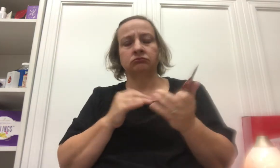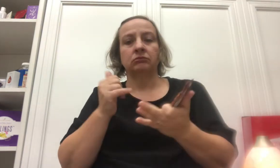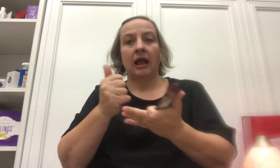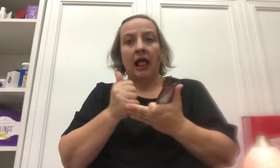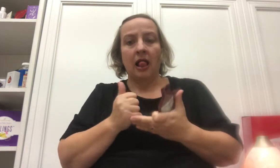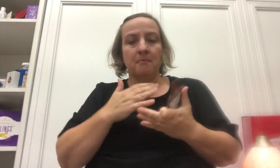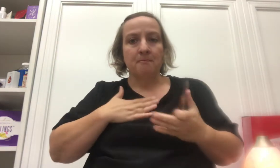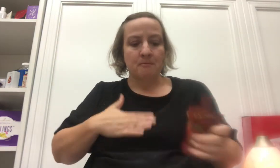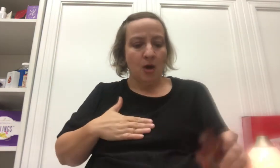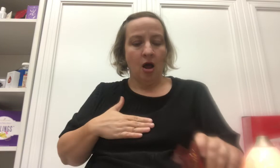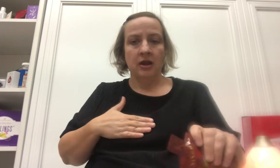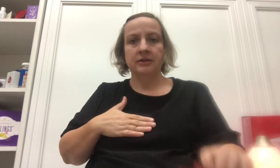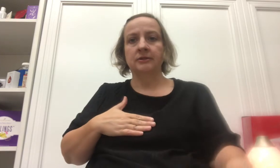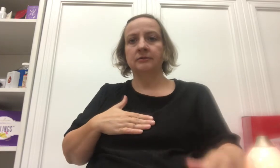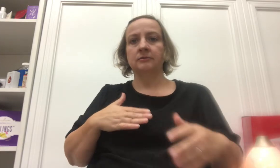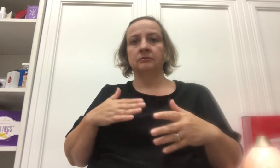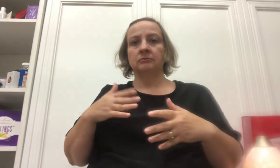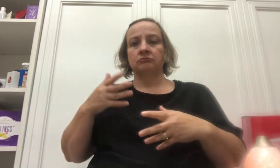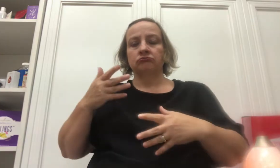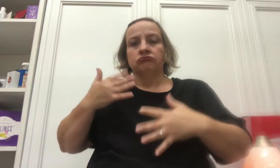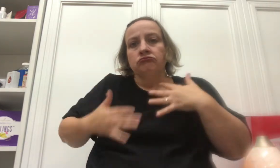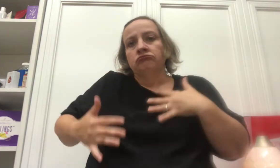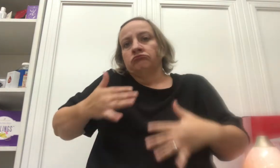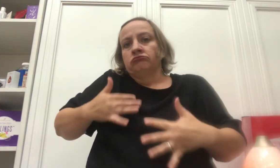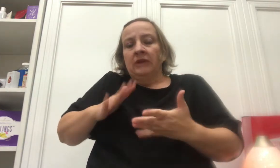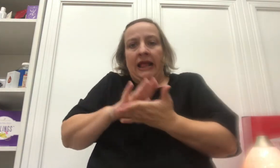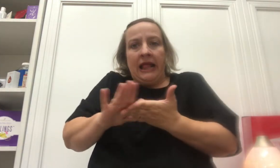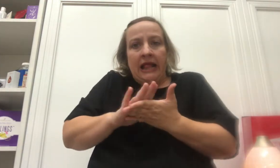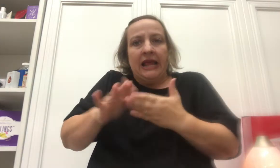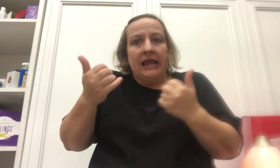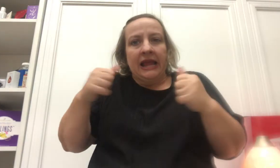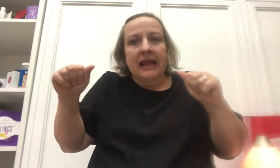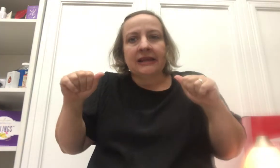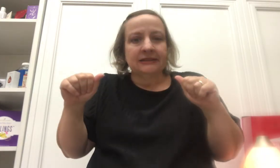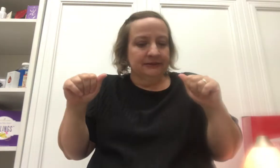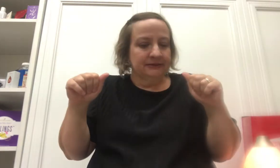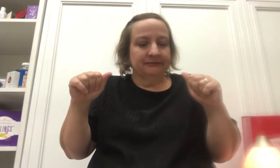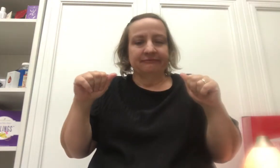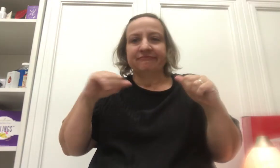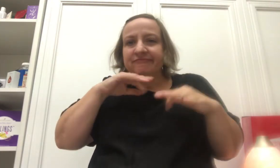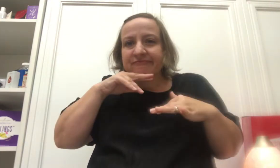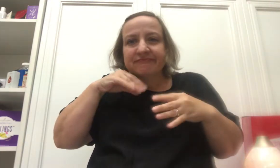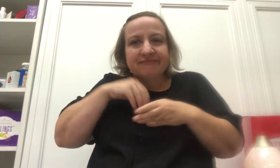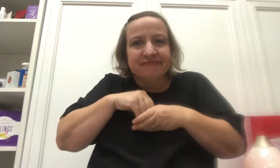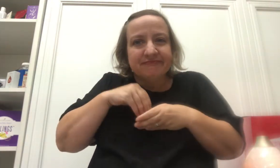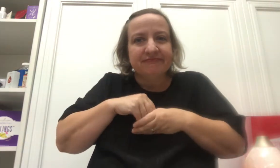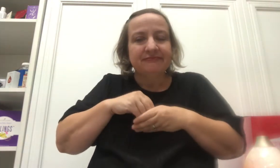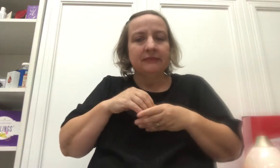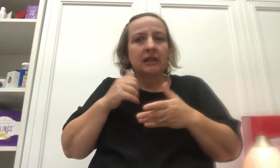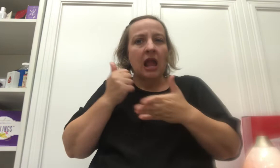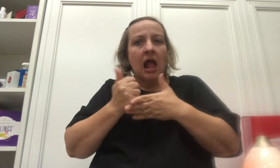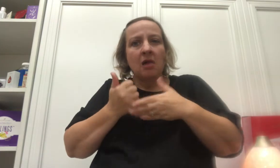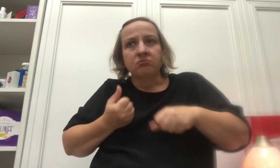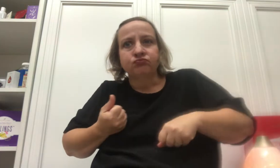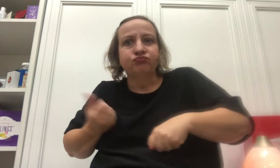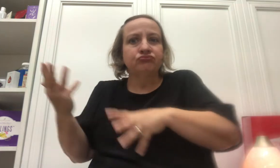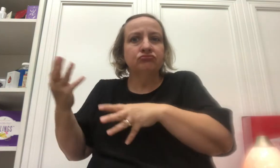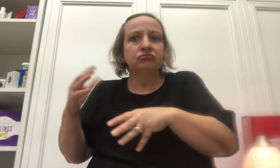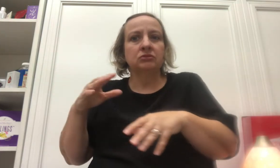Ningxia Red is awesome. It helps our bodies to clean out the impurities and get rid of